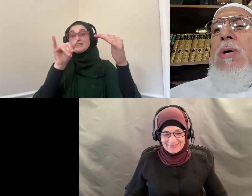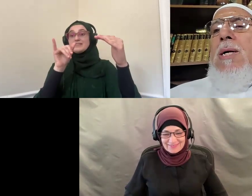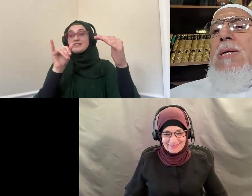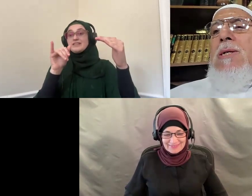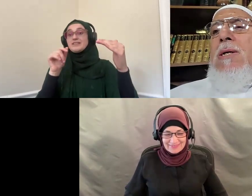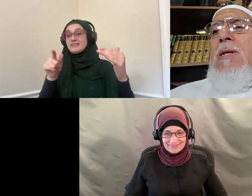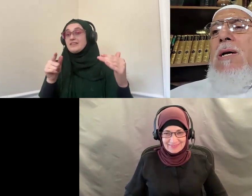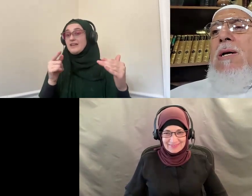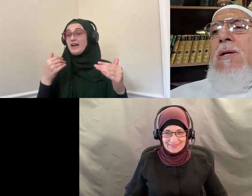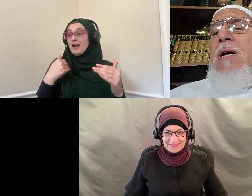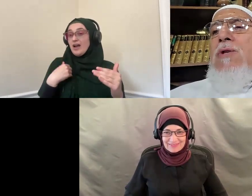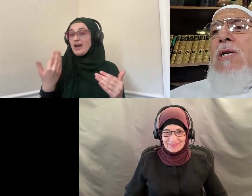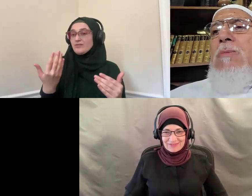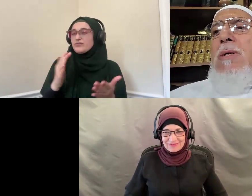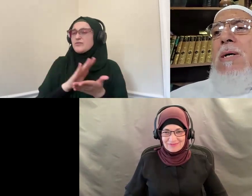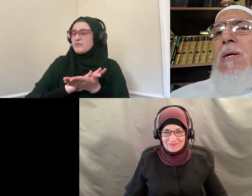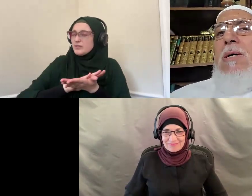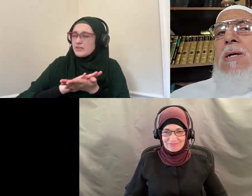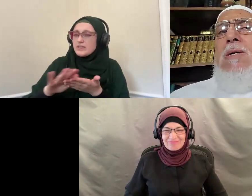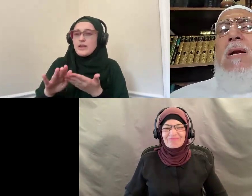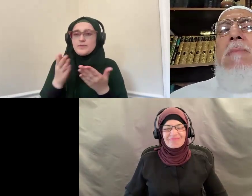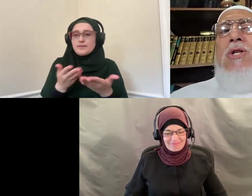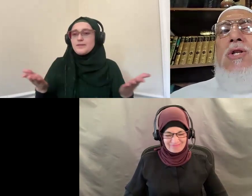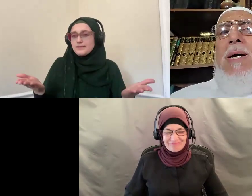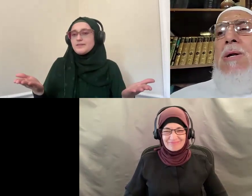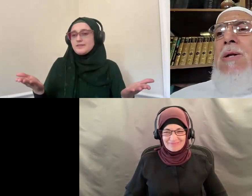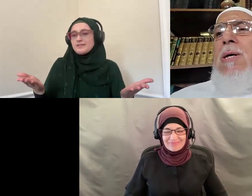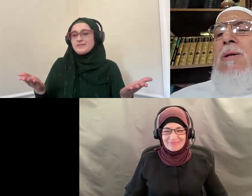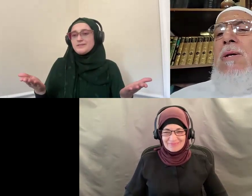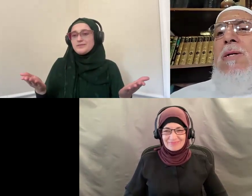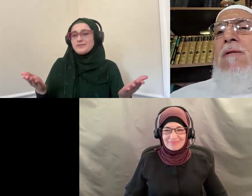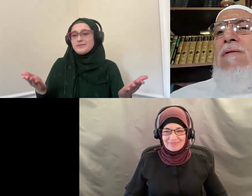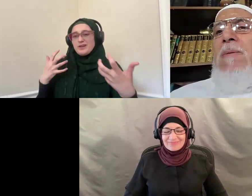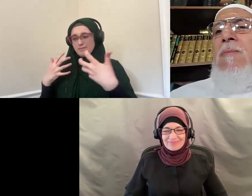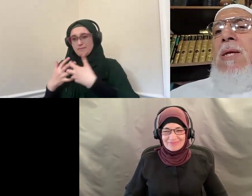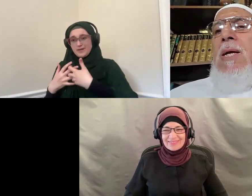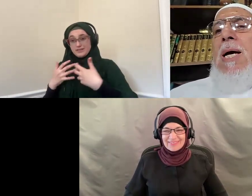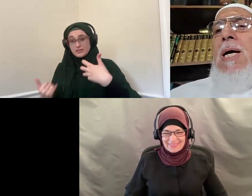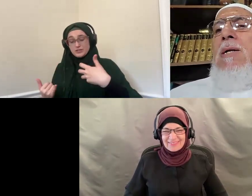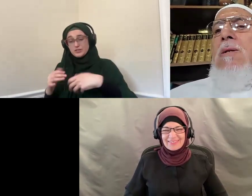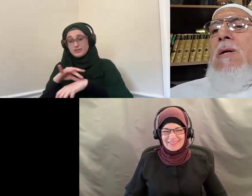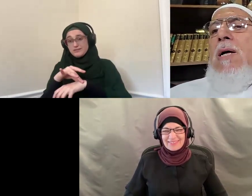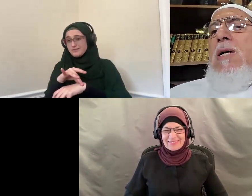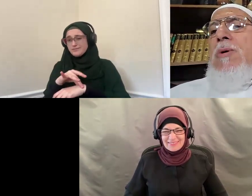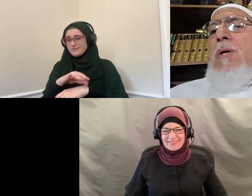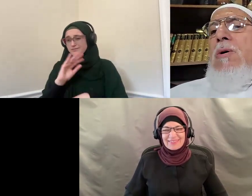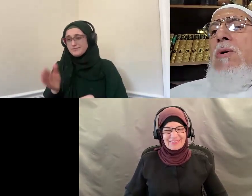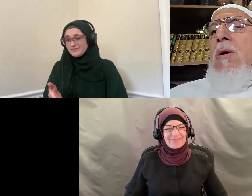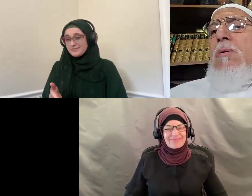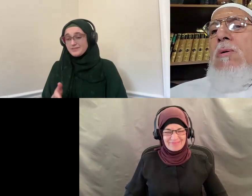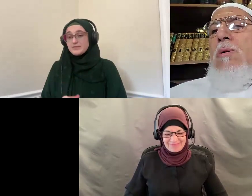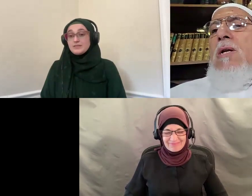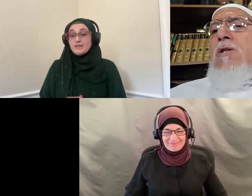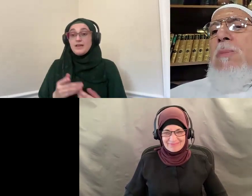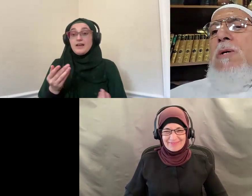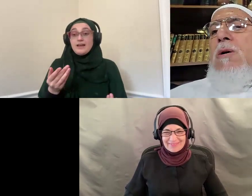those products in the day of judgment is unmatched by anything in this life. And as we all